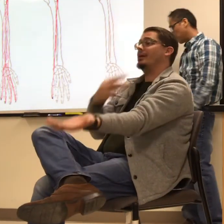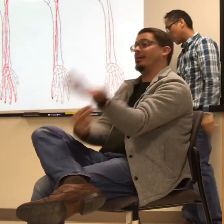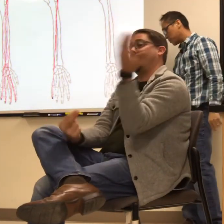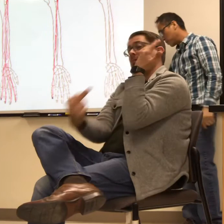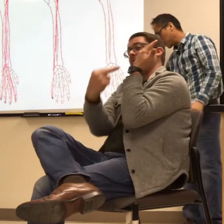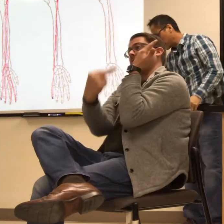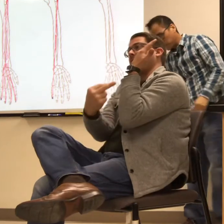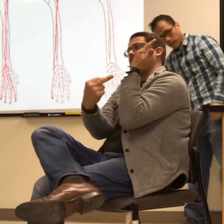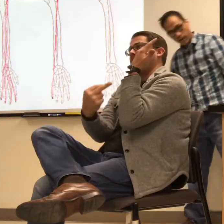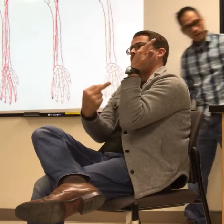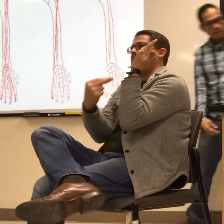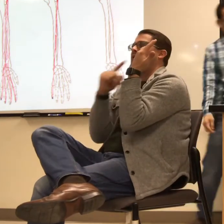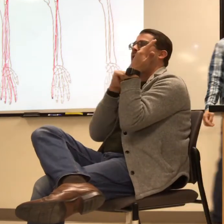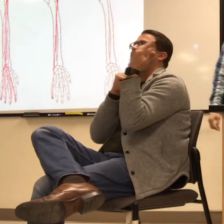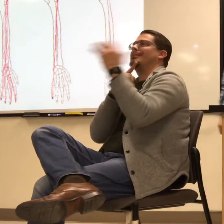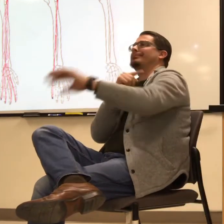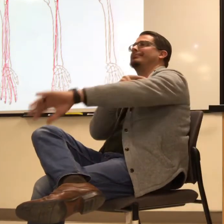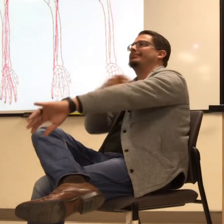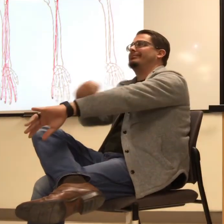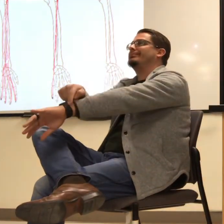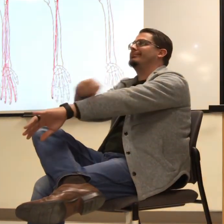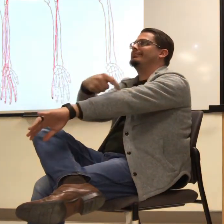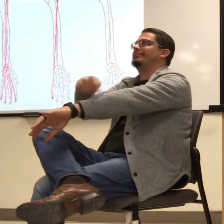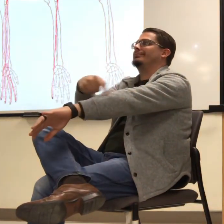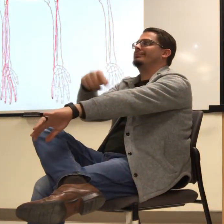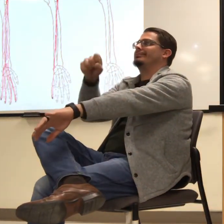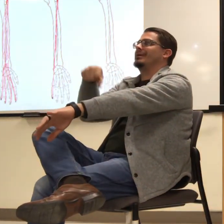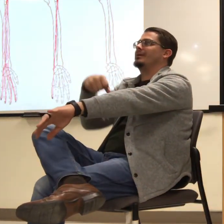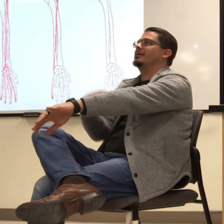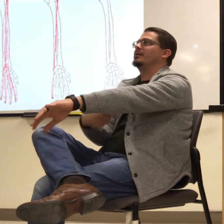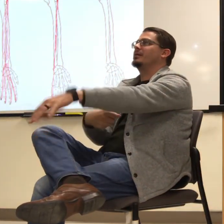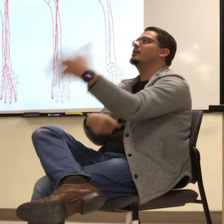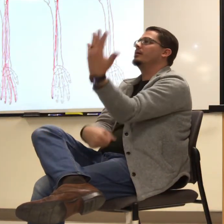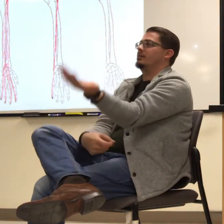own muscle. Yeah. Extensor digiti minimi.